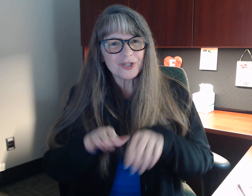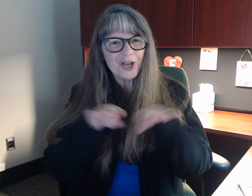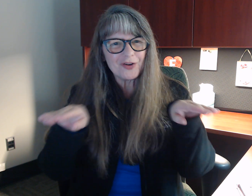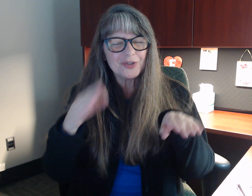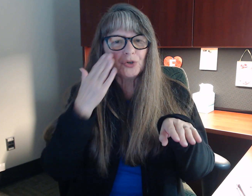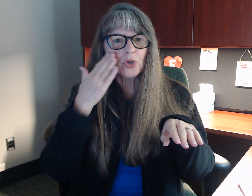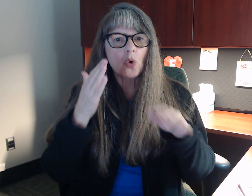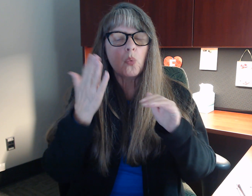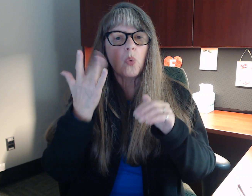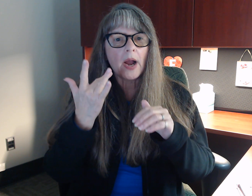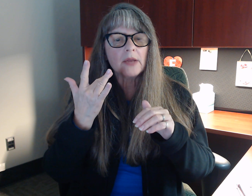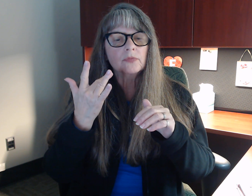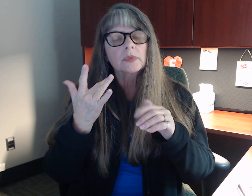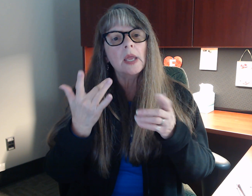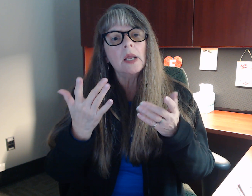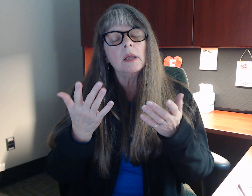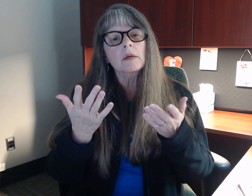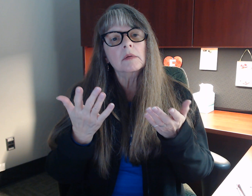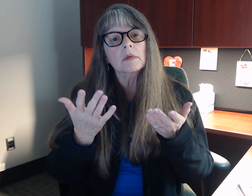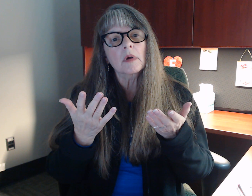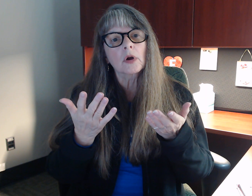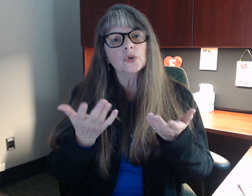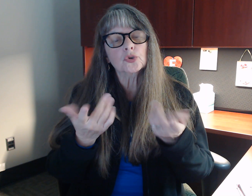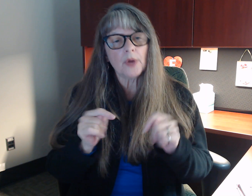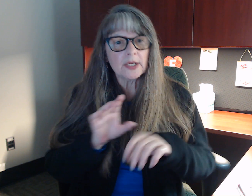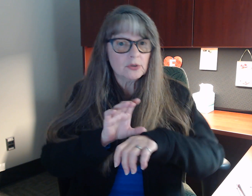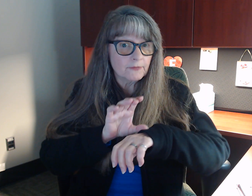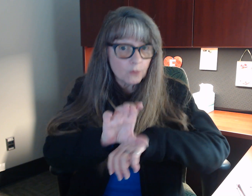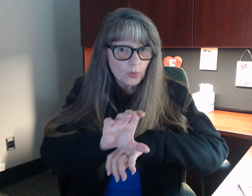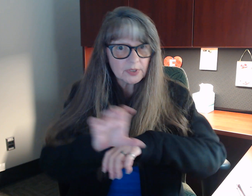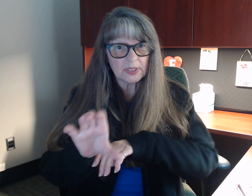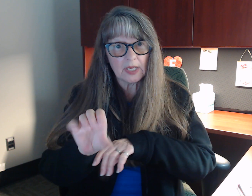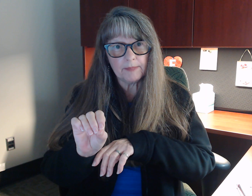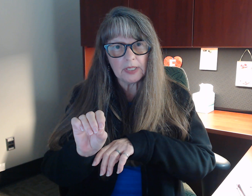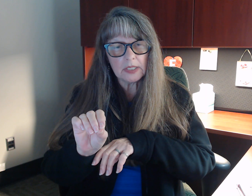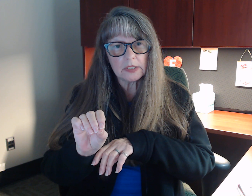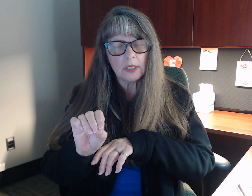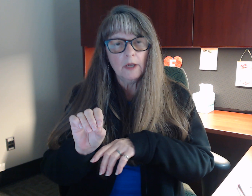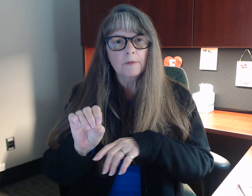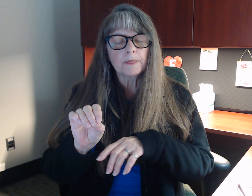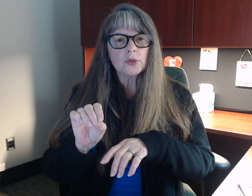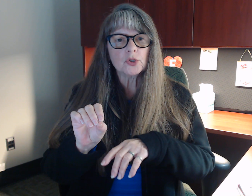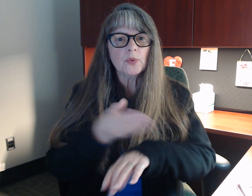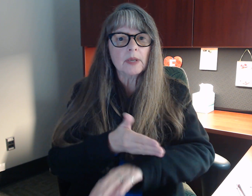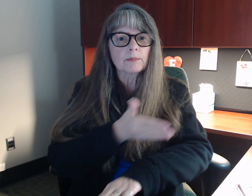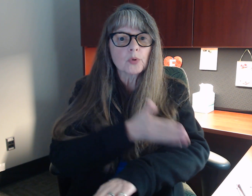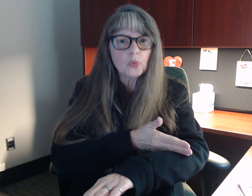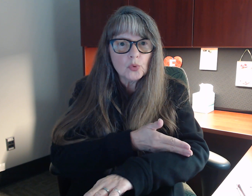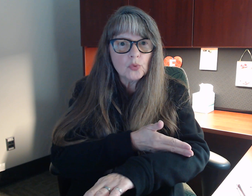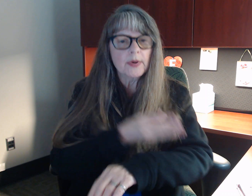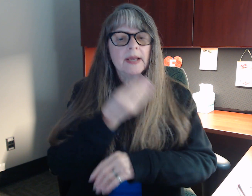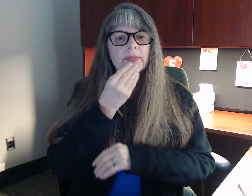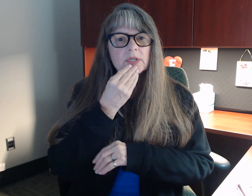shelf, then you know why they are trying to force the companies to improve this